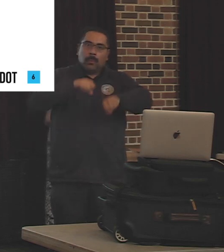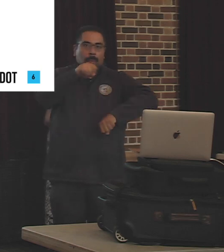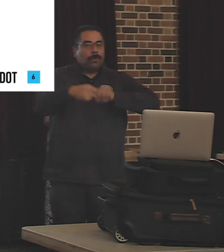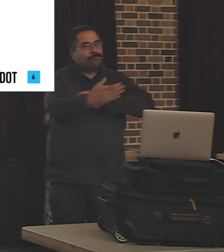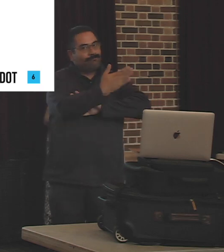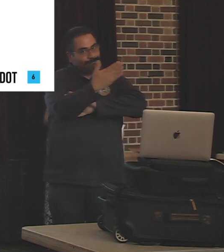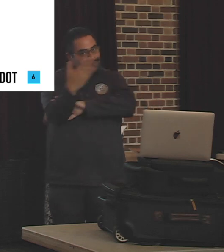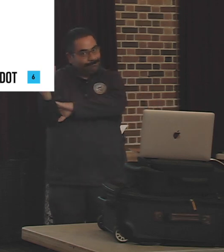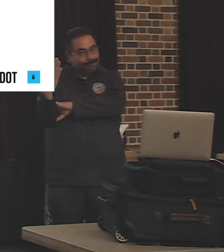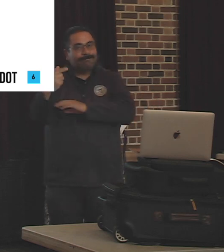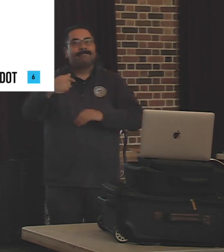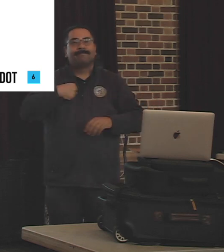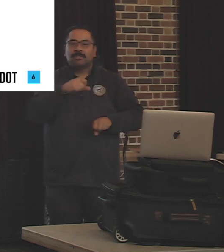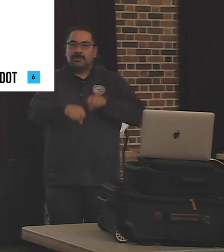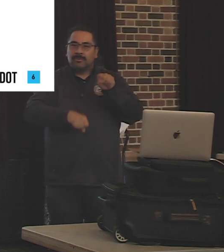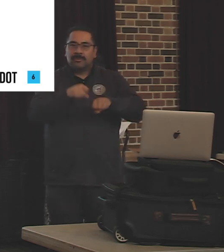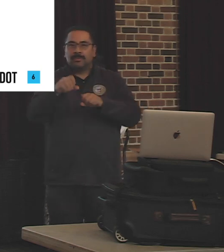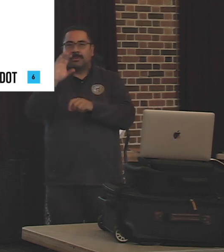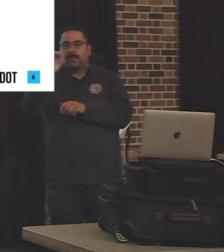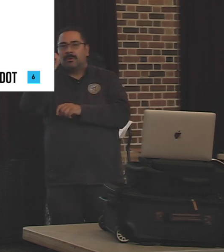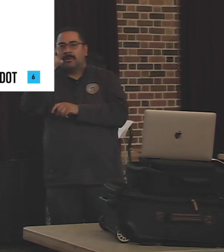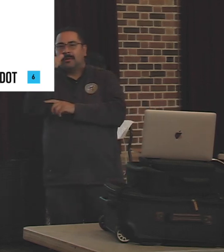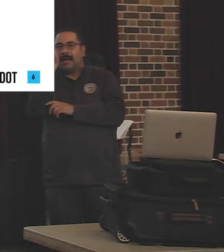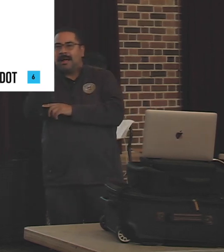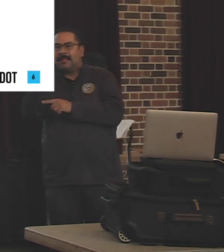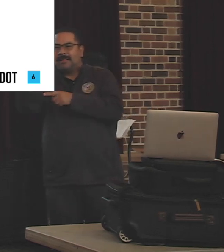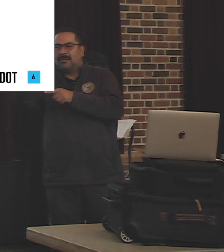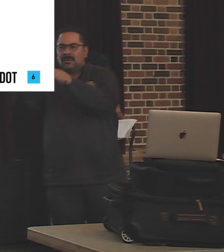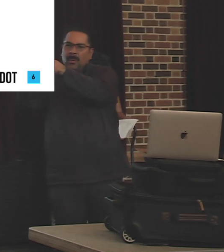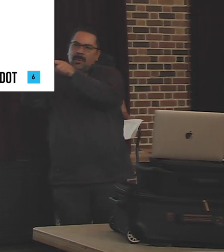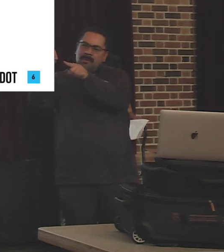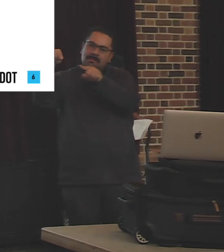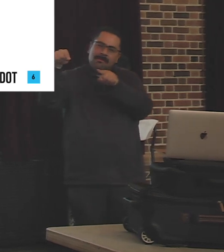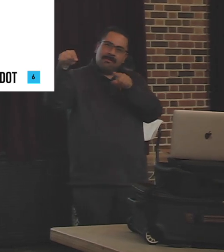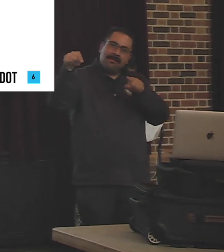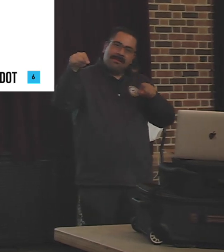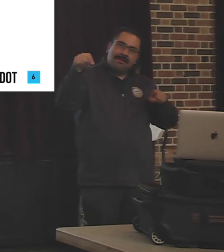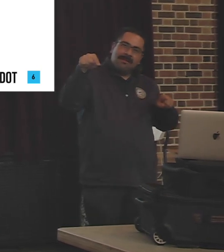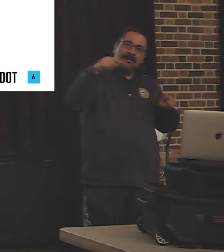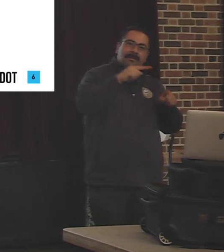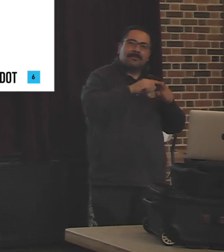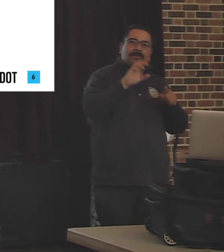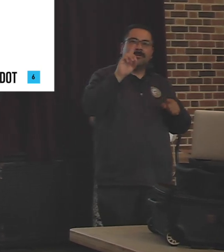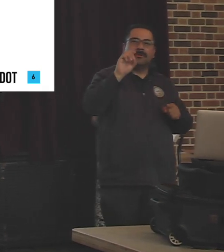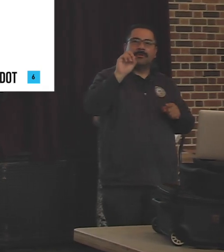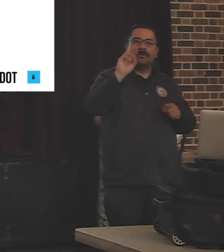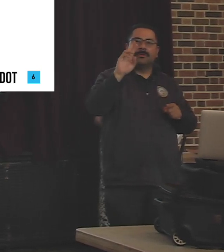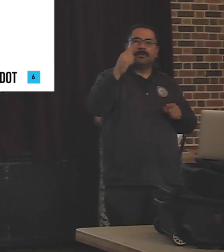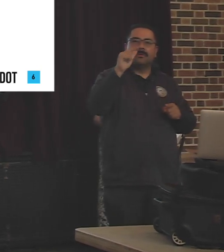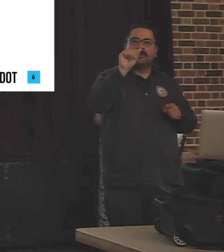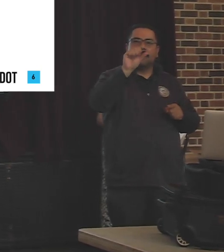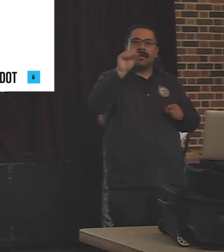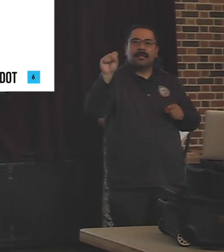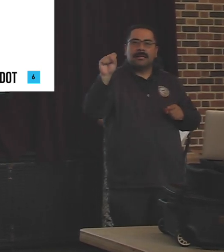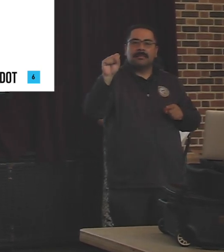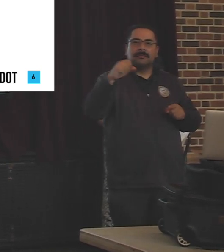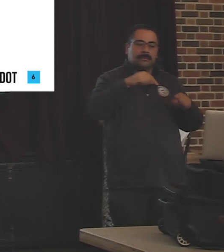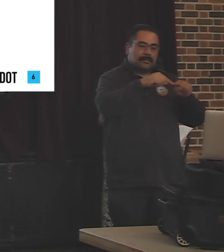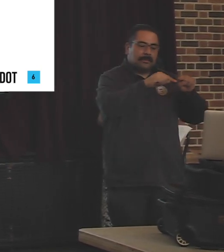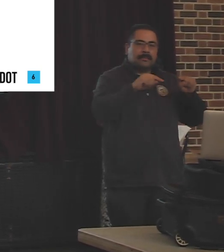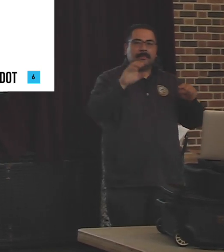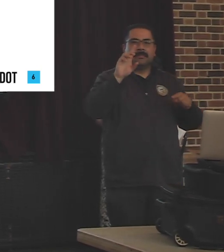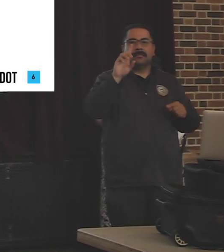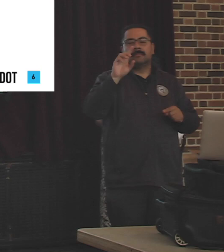morning from Ogden all the way to Douglas and Ridgeway